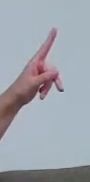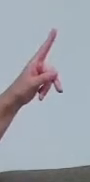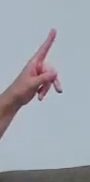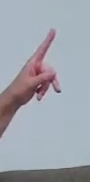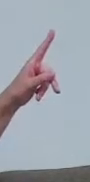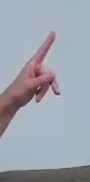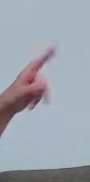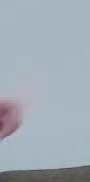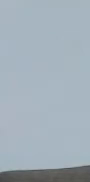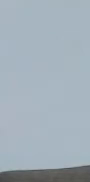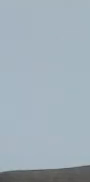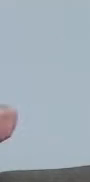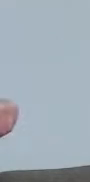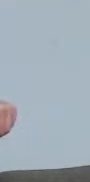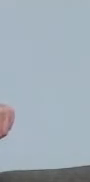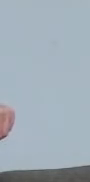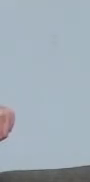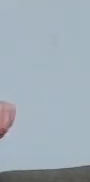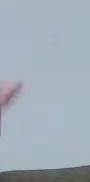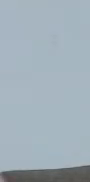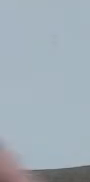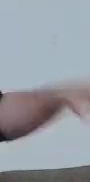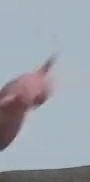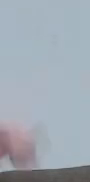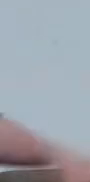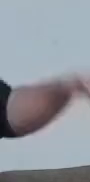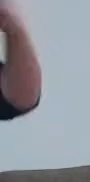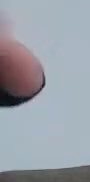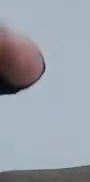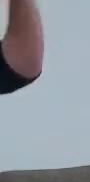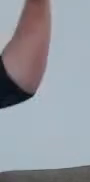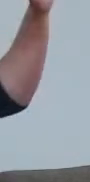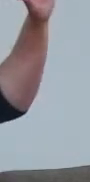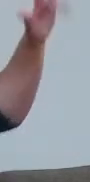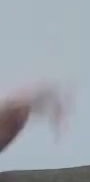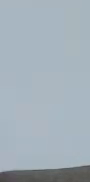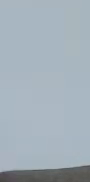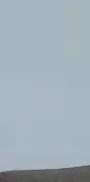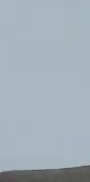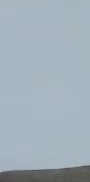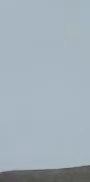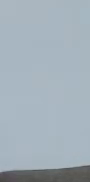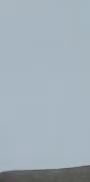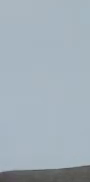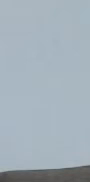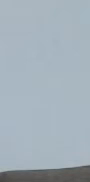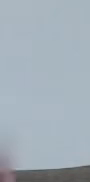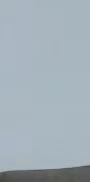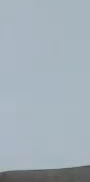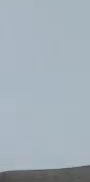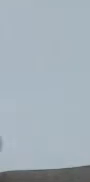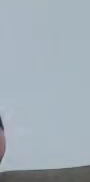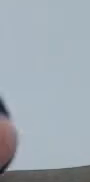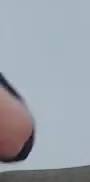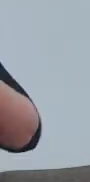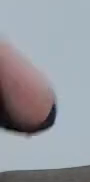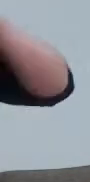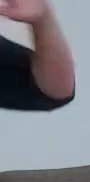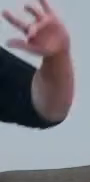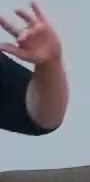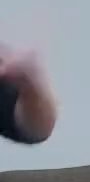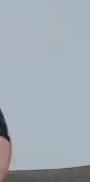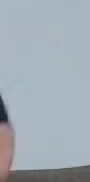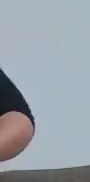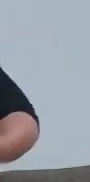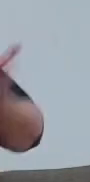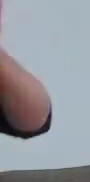Means that that is not common in heaven. It is an odd thing. People say, I just want to go to heaven and enjoy peace and quiet. But